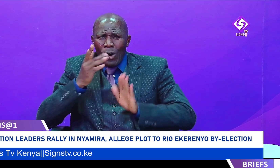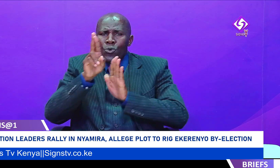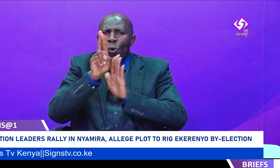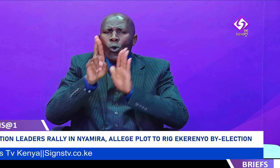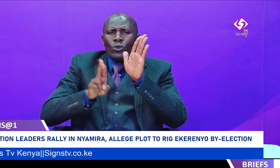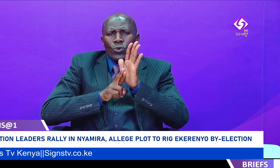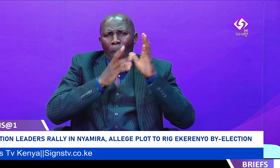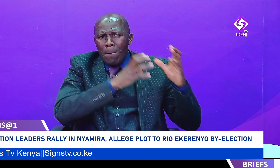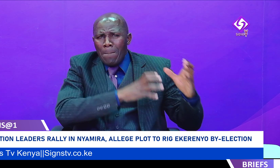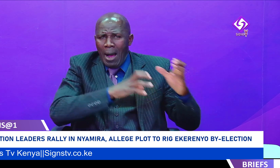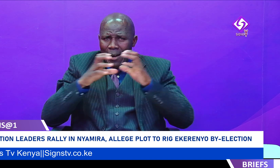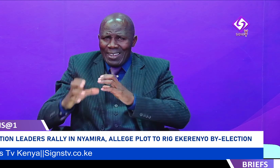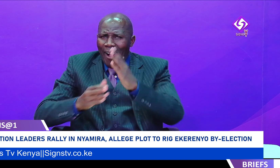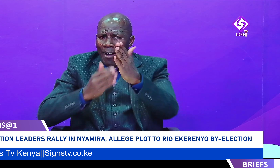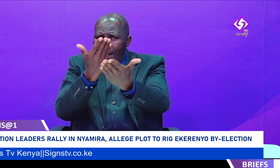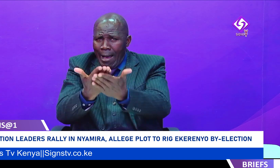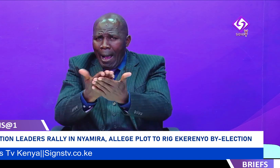favor of the ruling party's candidate,